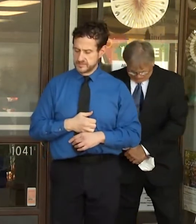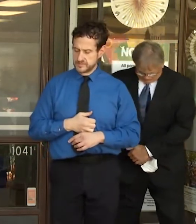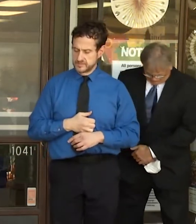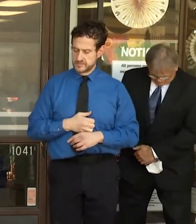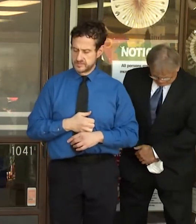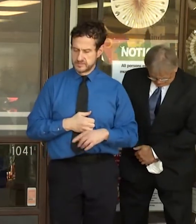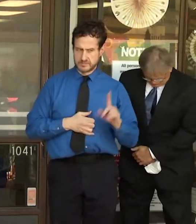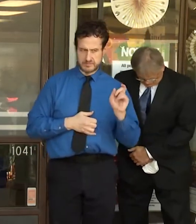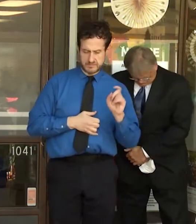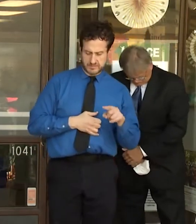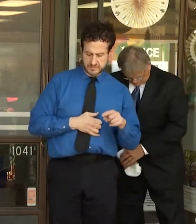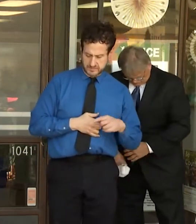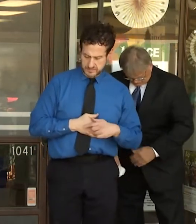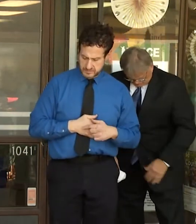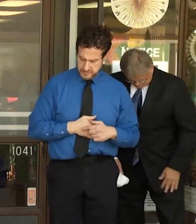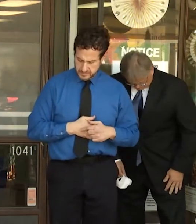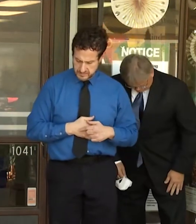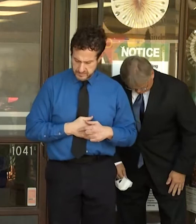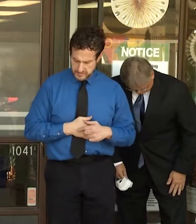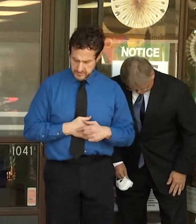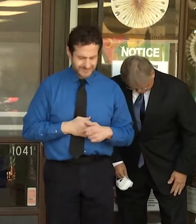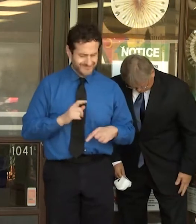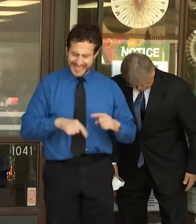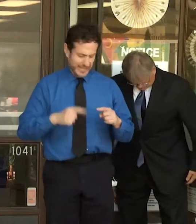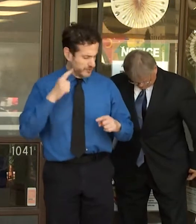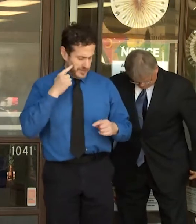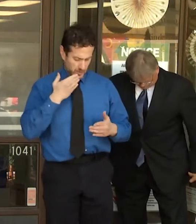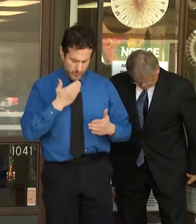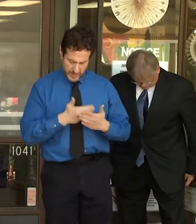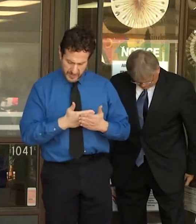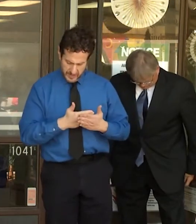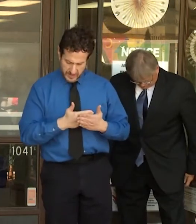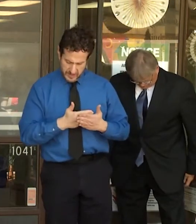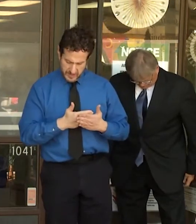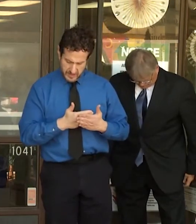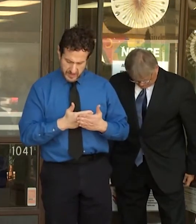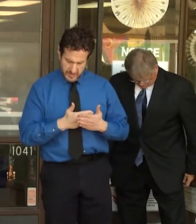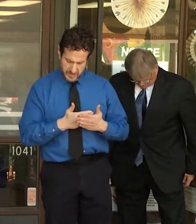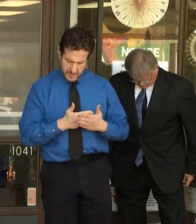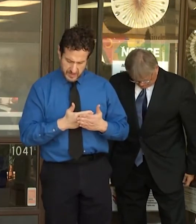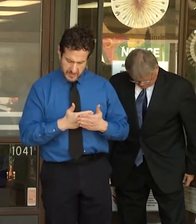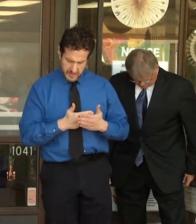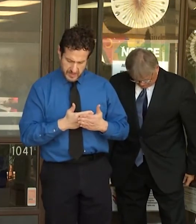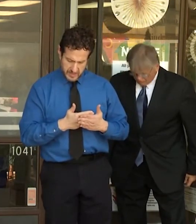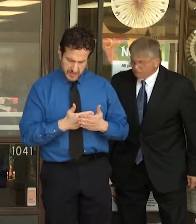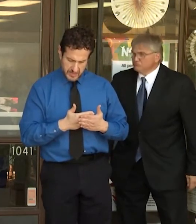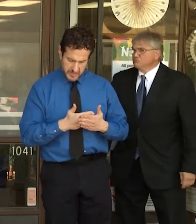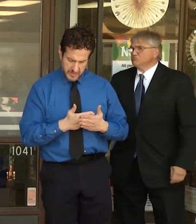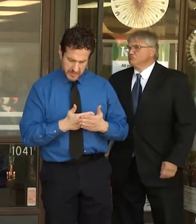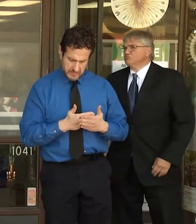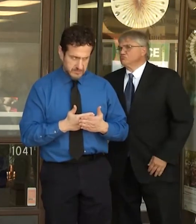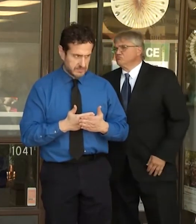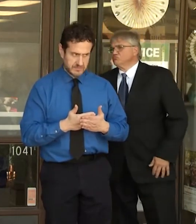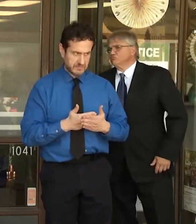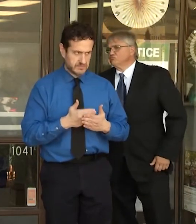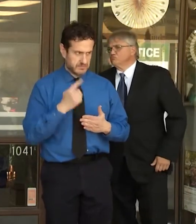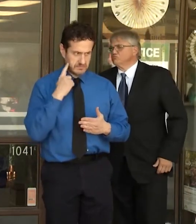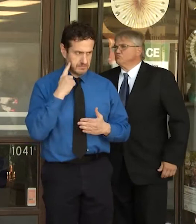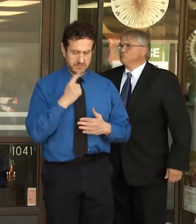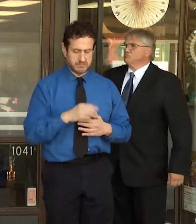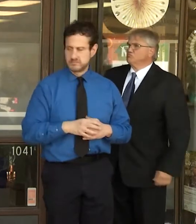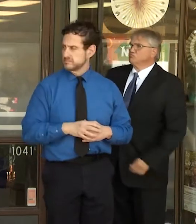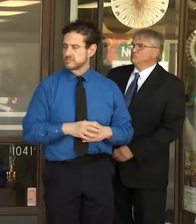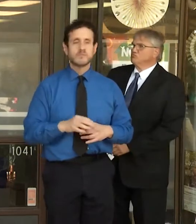Sorry if you already asked, I couldn't really hear, but what's the minimum or maximum number of households you anticipate these funds will go to? All right, the question